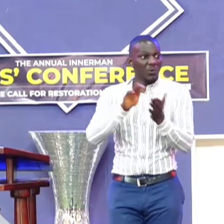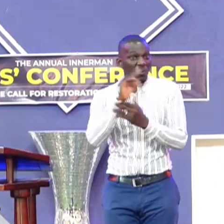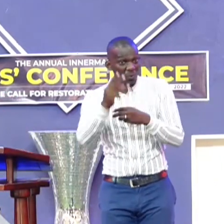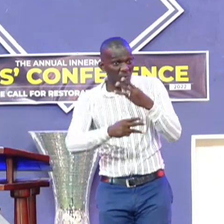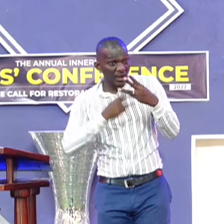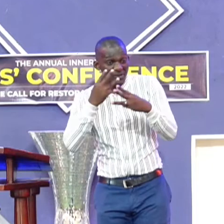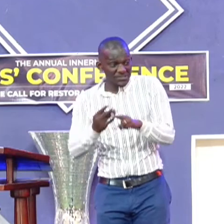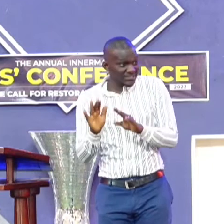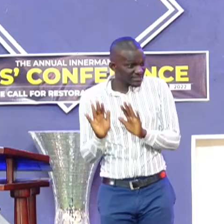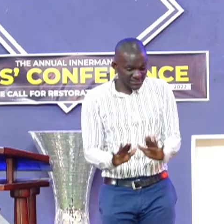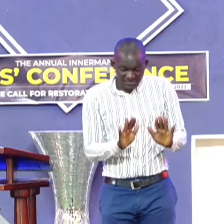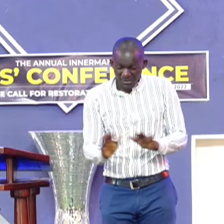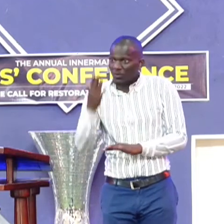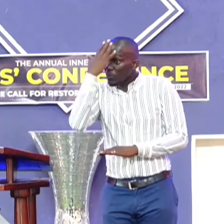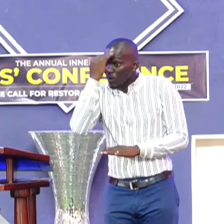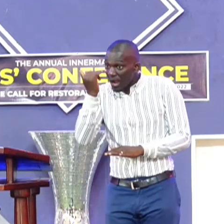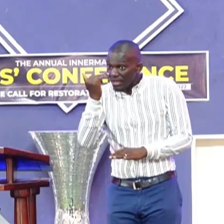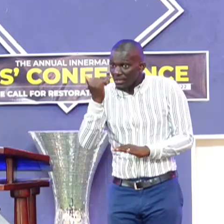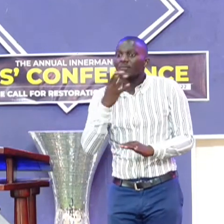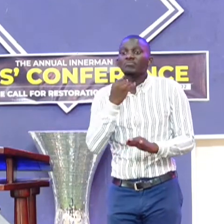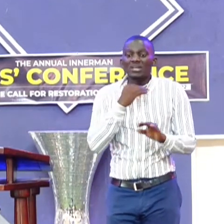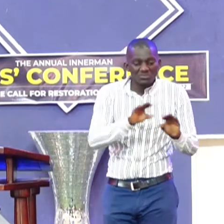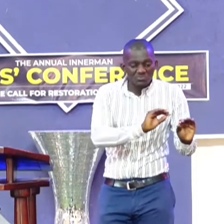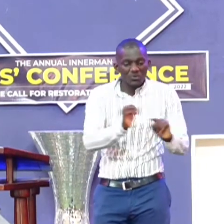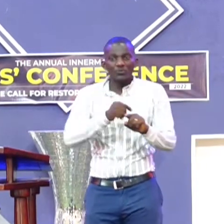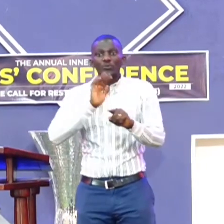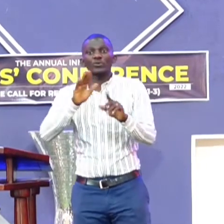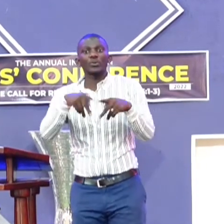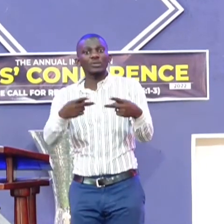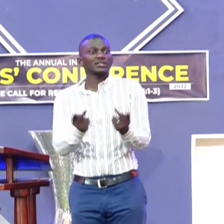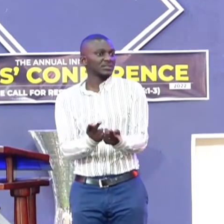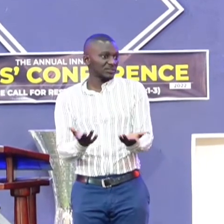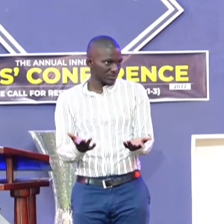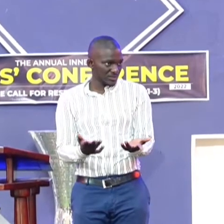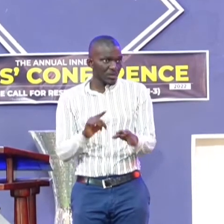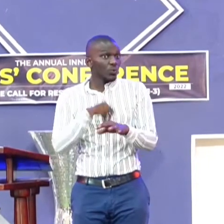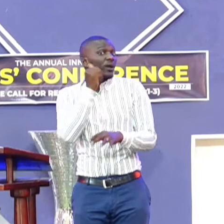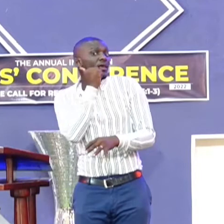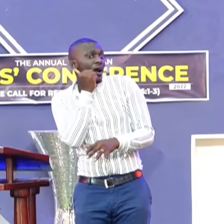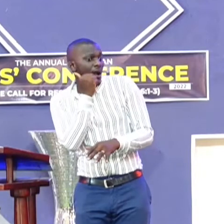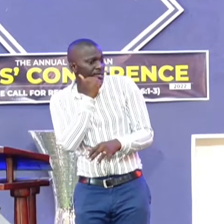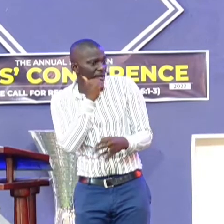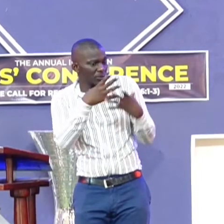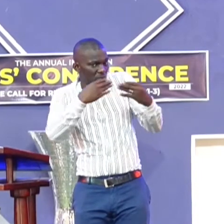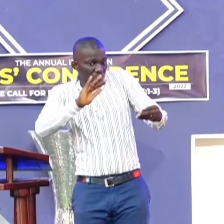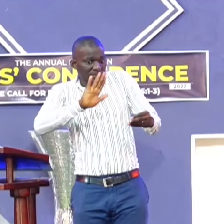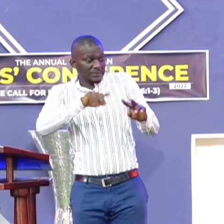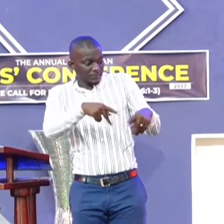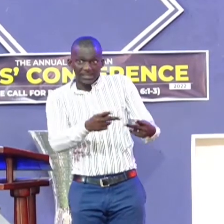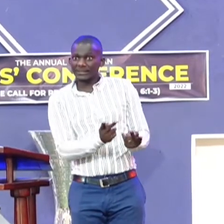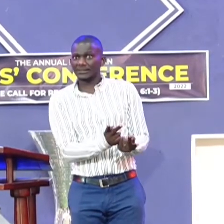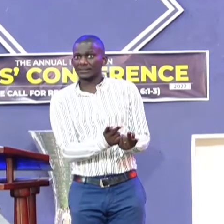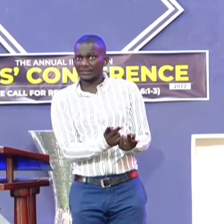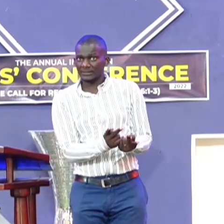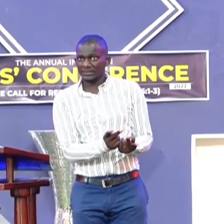doubt that the whole world is suffering because of men who are not in their position. When Adam left his